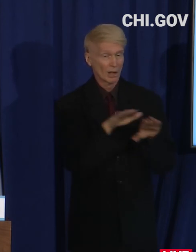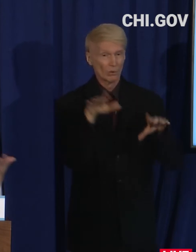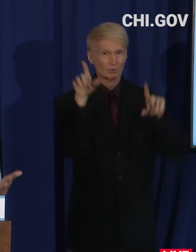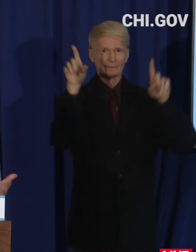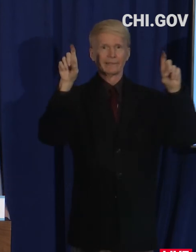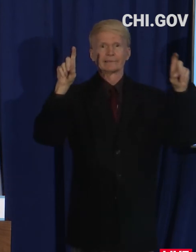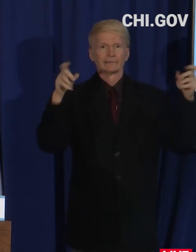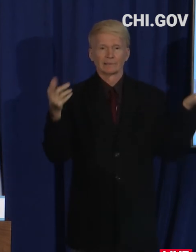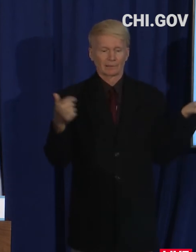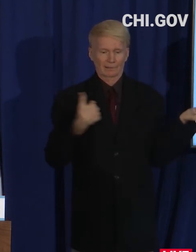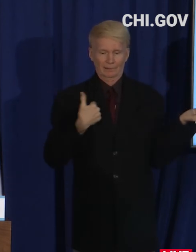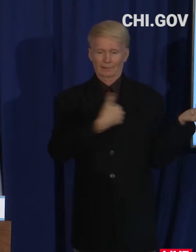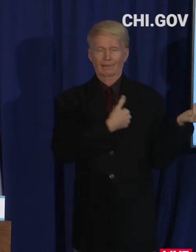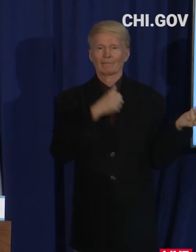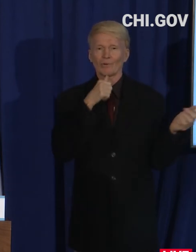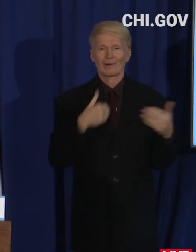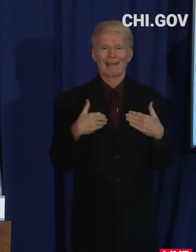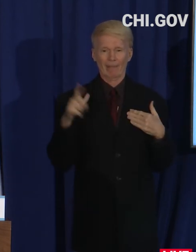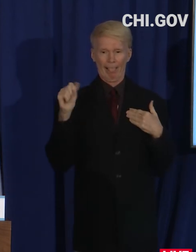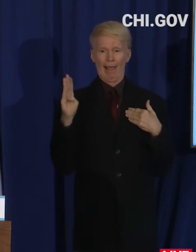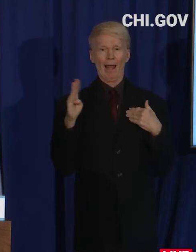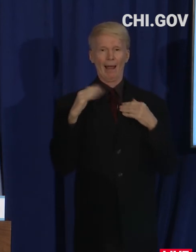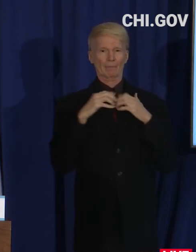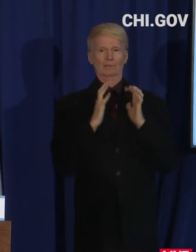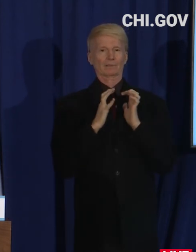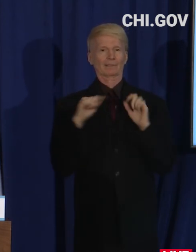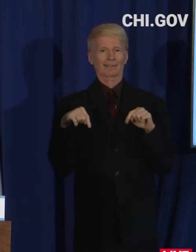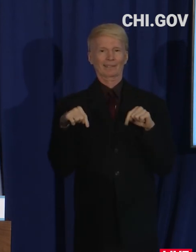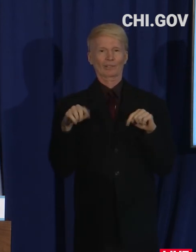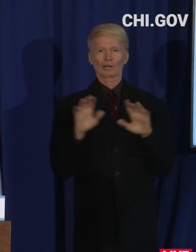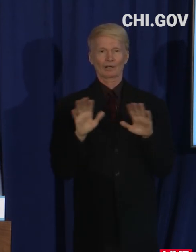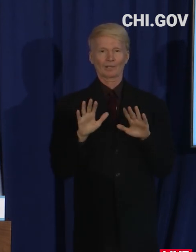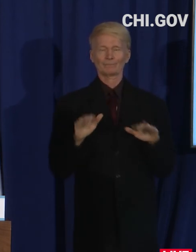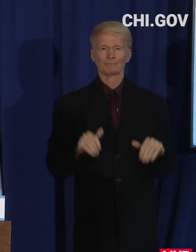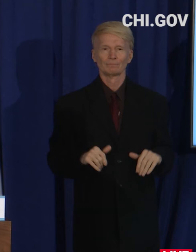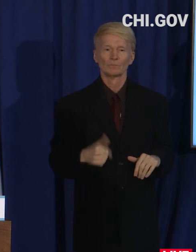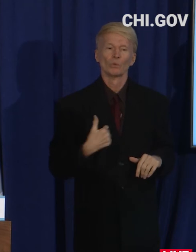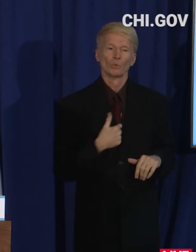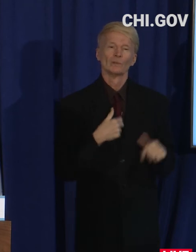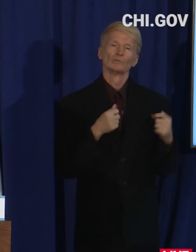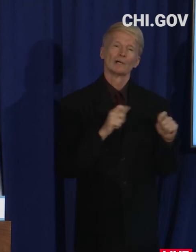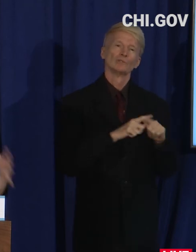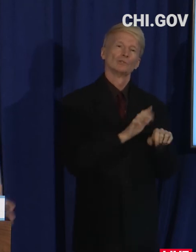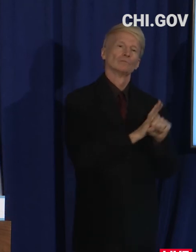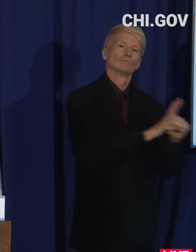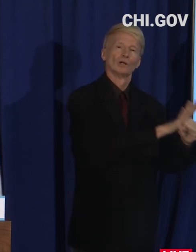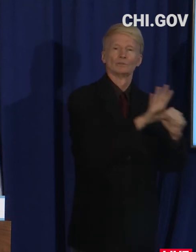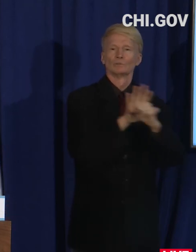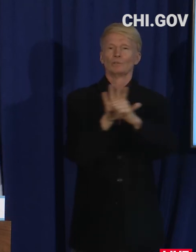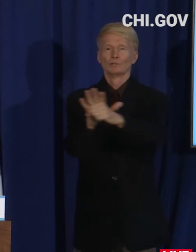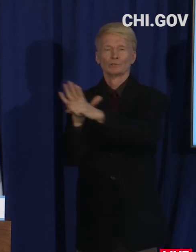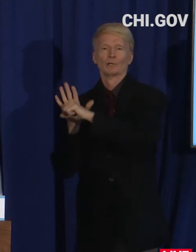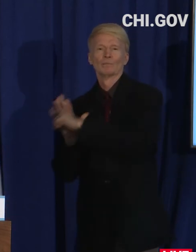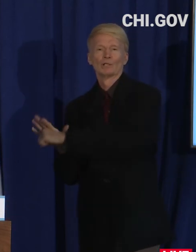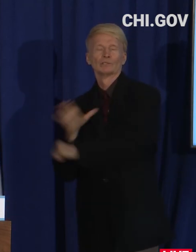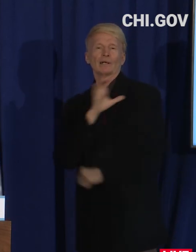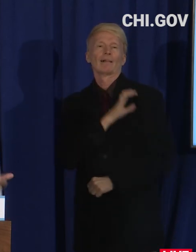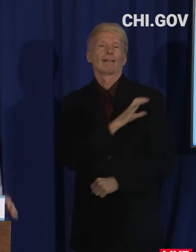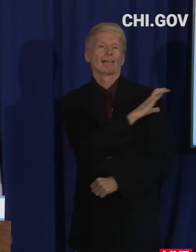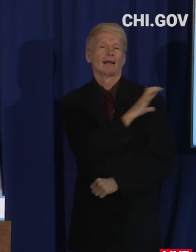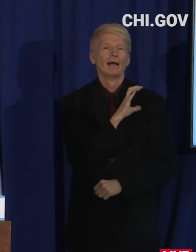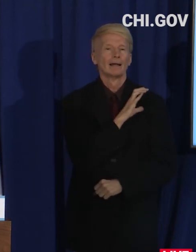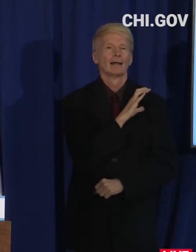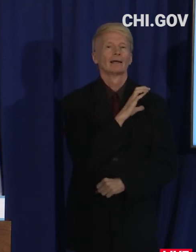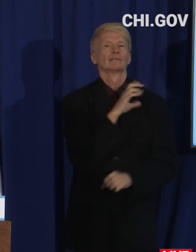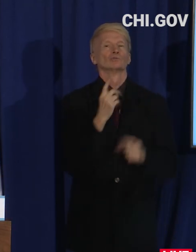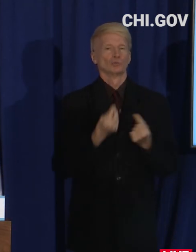We don't have a laboratory here in Chicago. What we're trying to do is push testing capacity into clinical settings and then